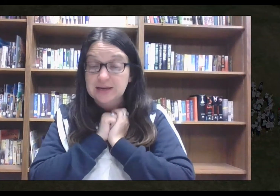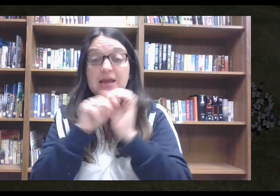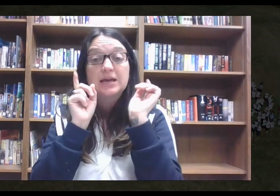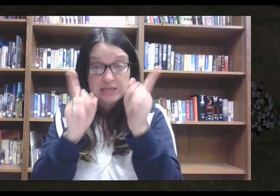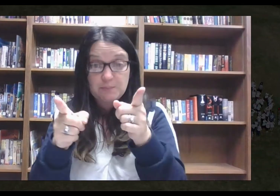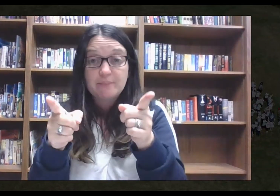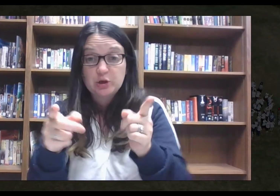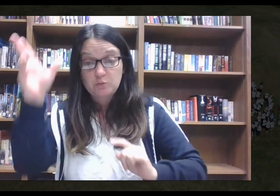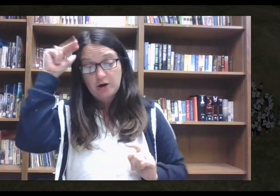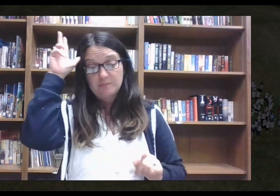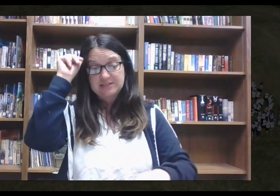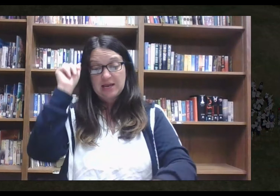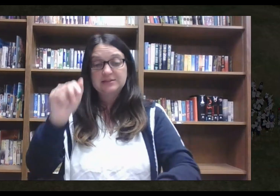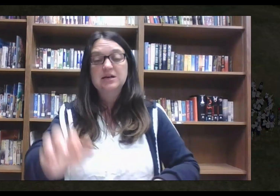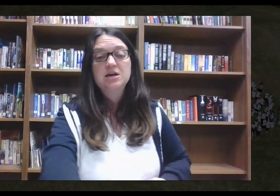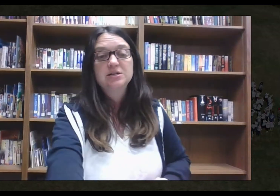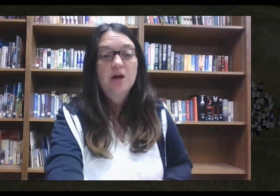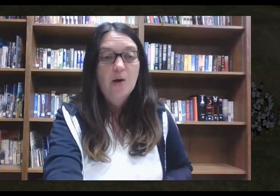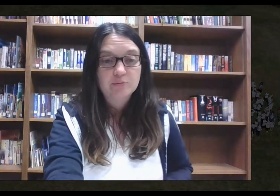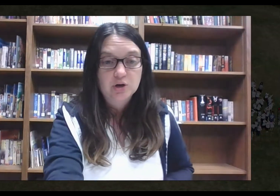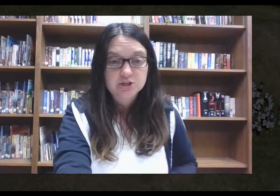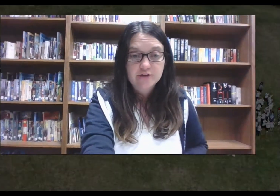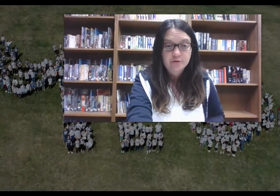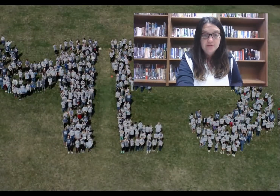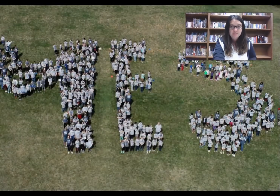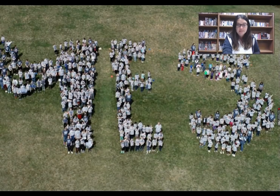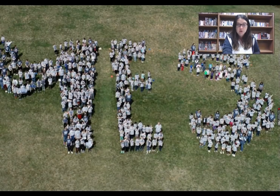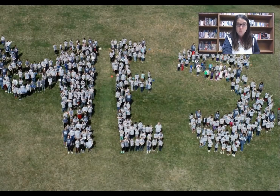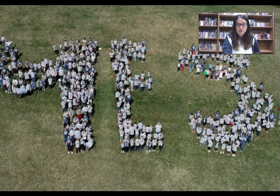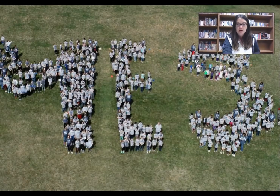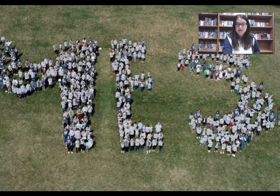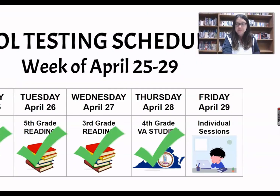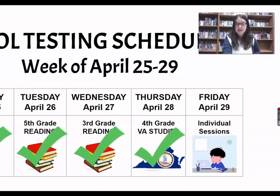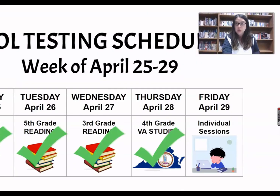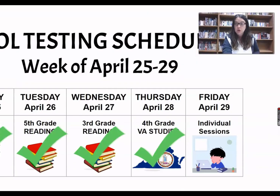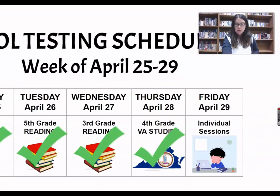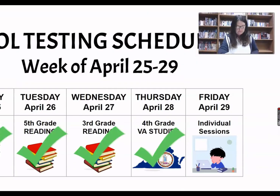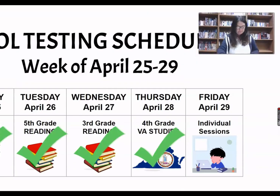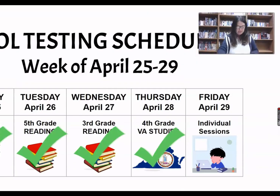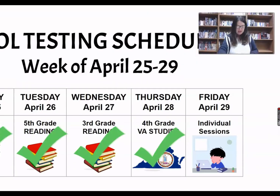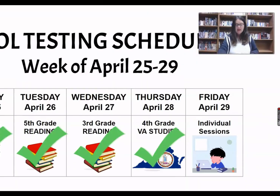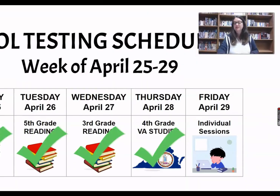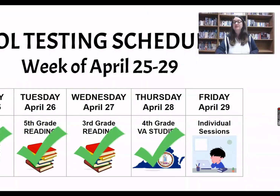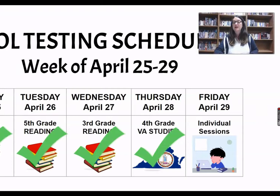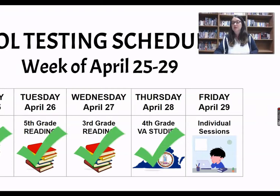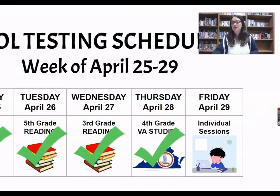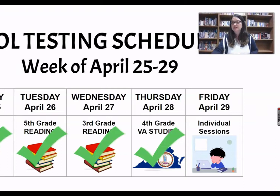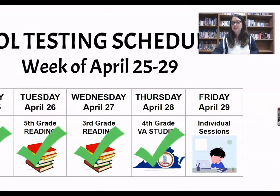testing. Keep up the good work, Mustangs. So I'm going to shuffle up to my little corner and let's take a look at the SOL